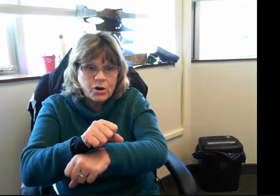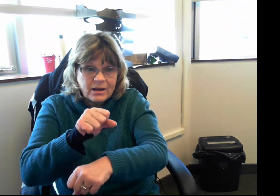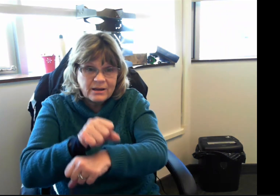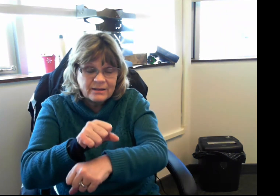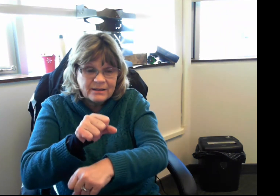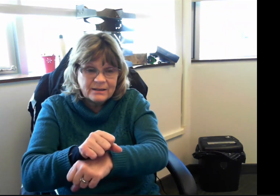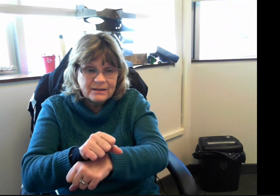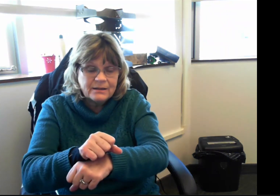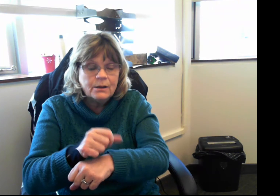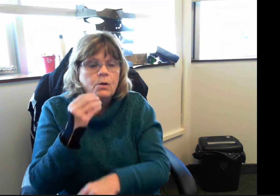Homework.